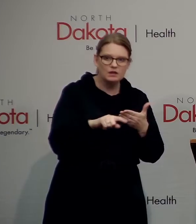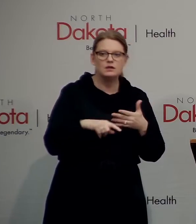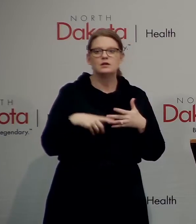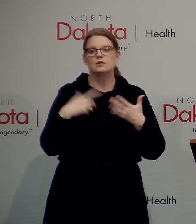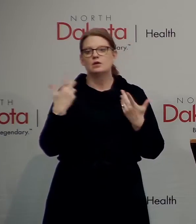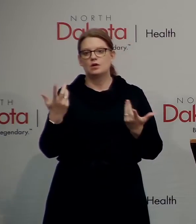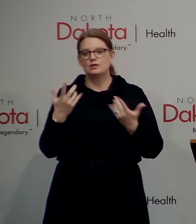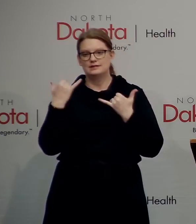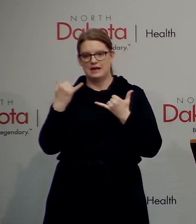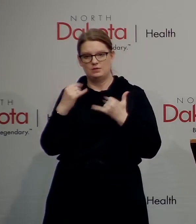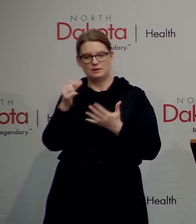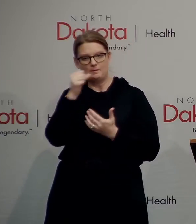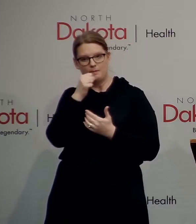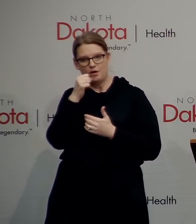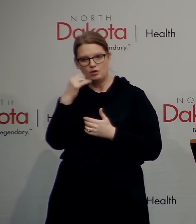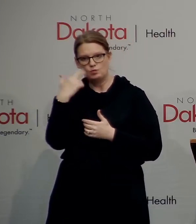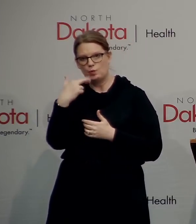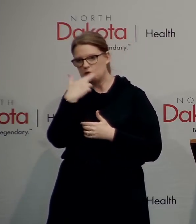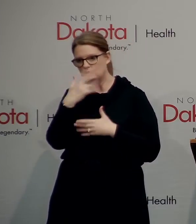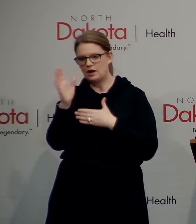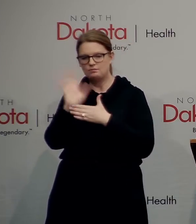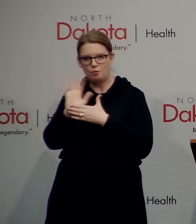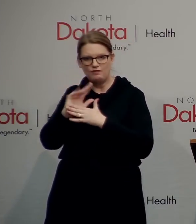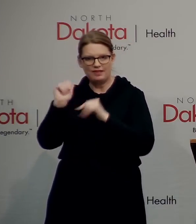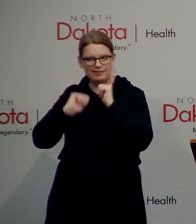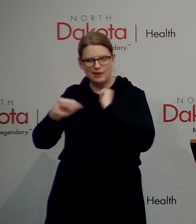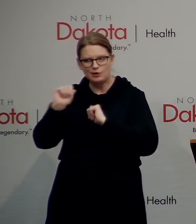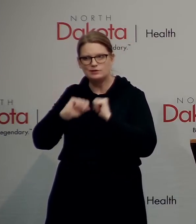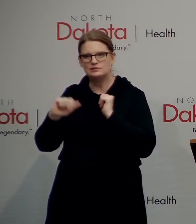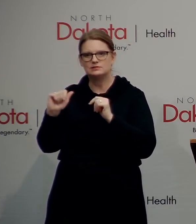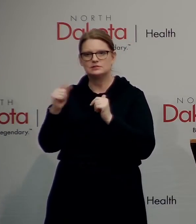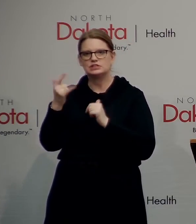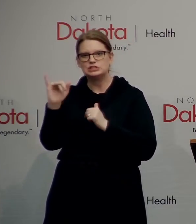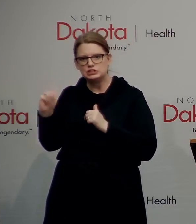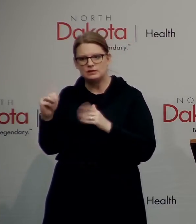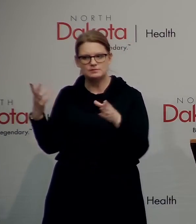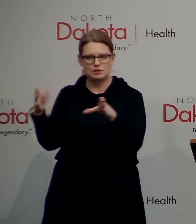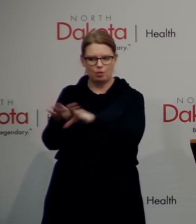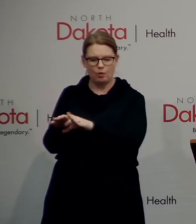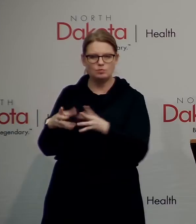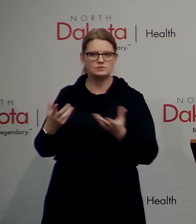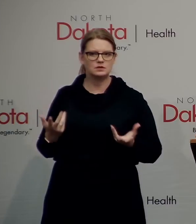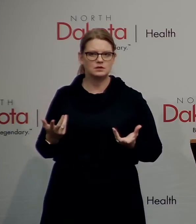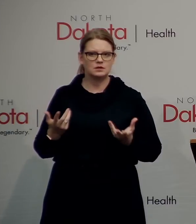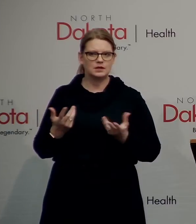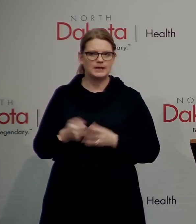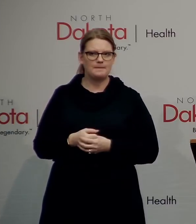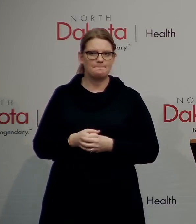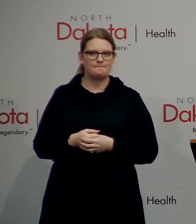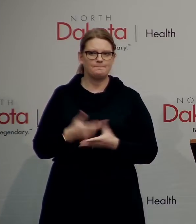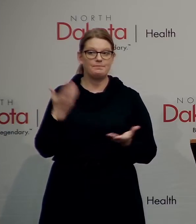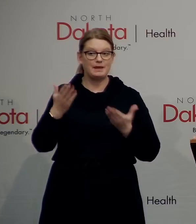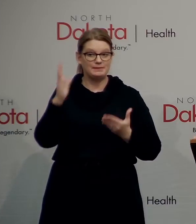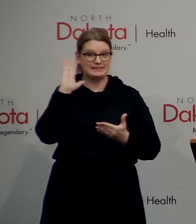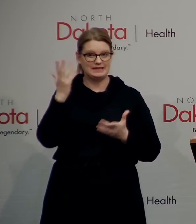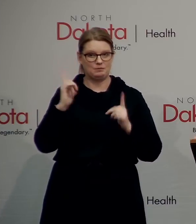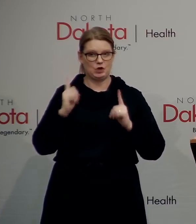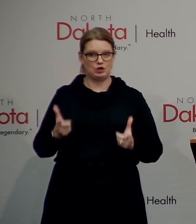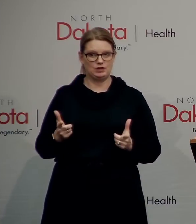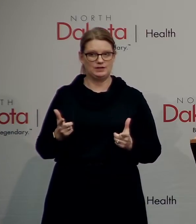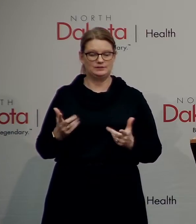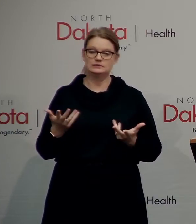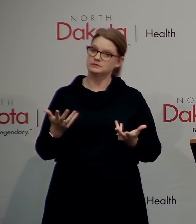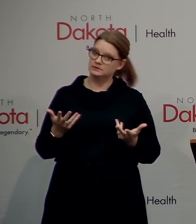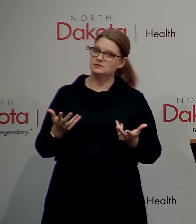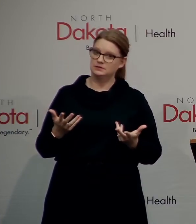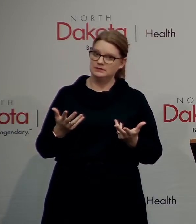asking bars, restaurants, movie theaters, and gyms to do, it may seem early, but it likely